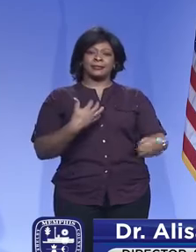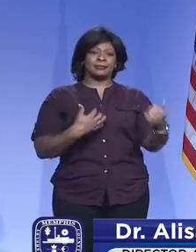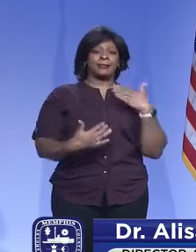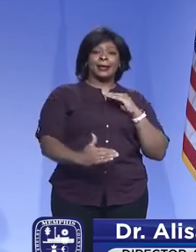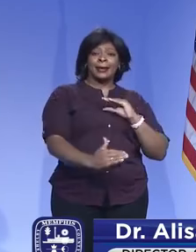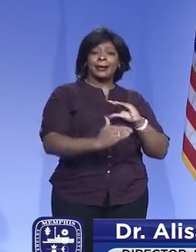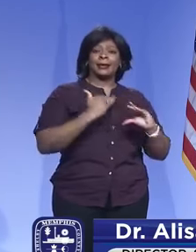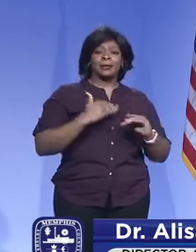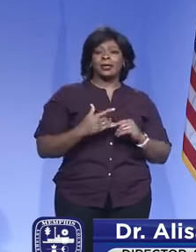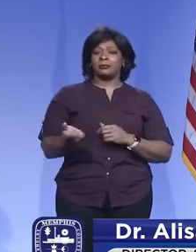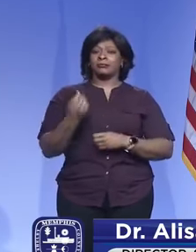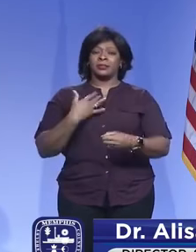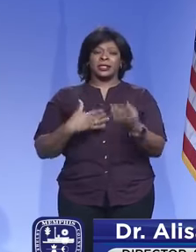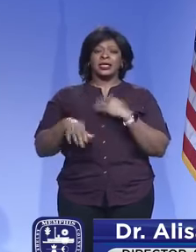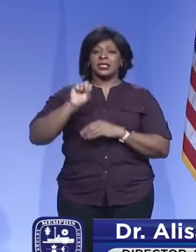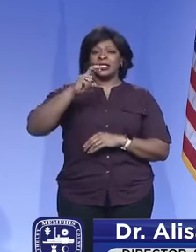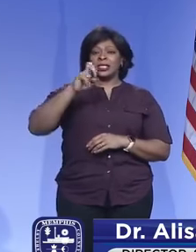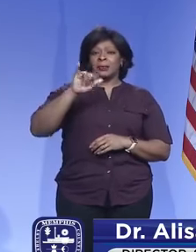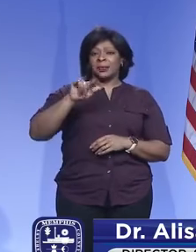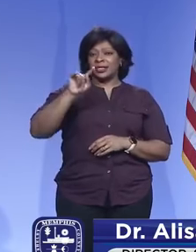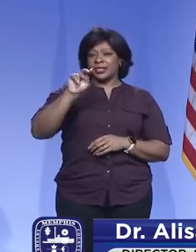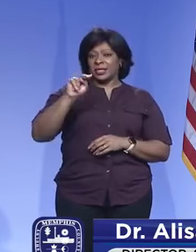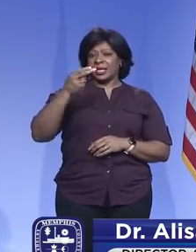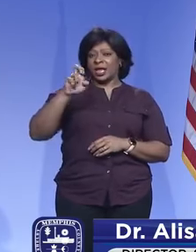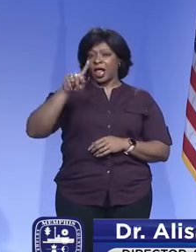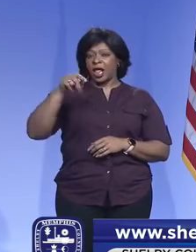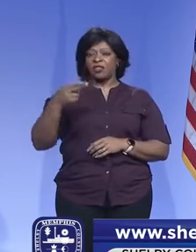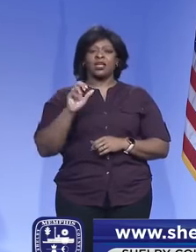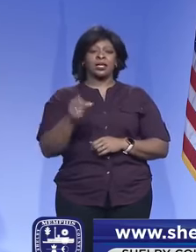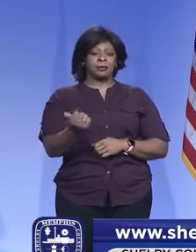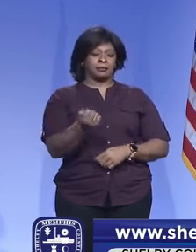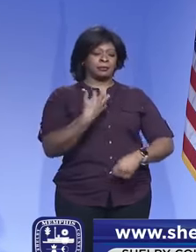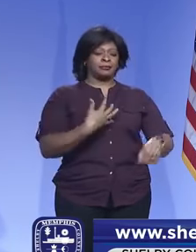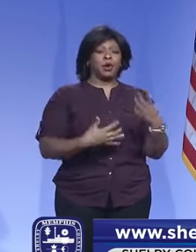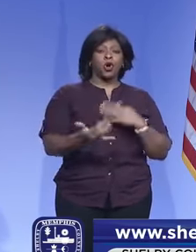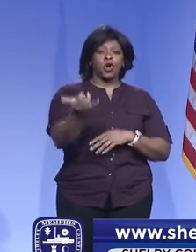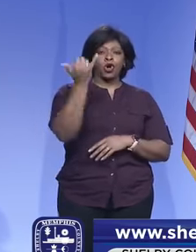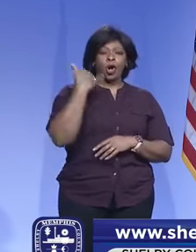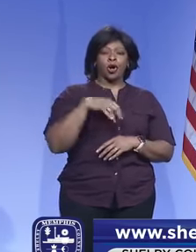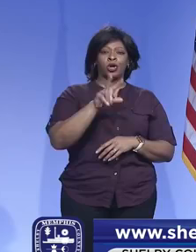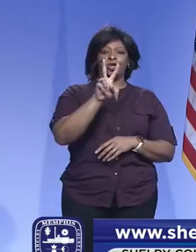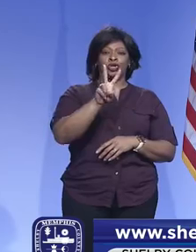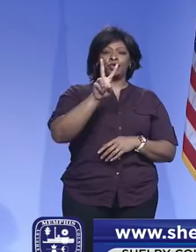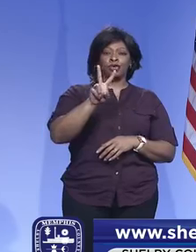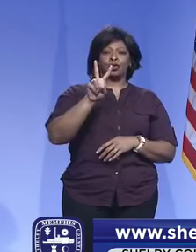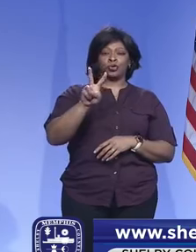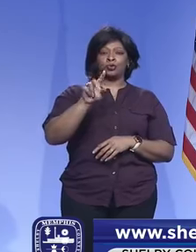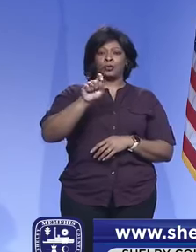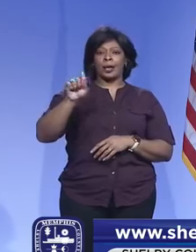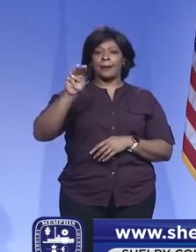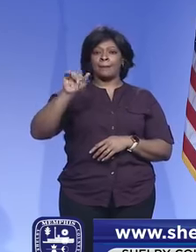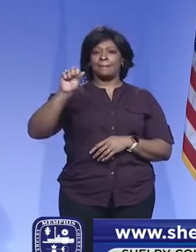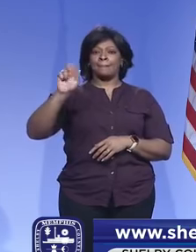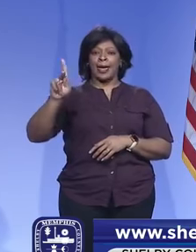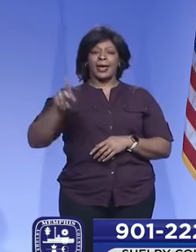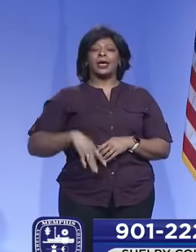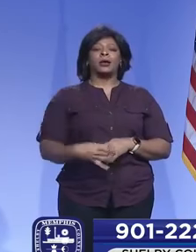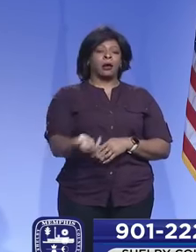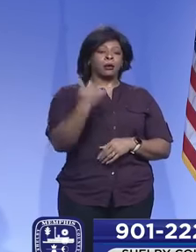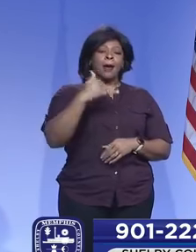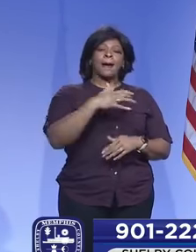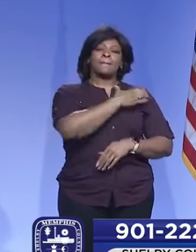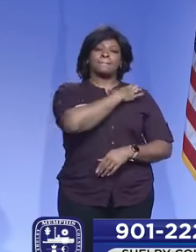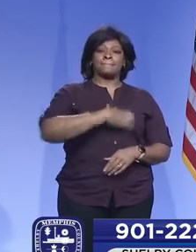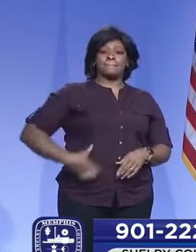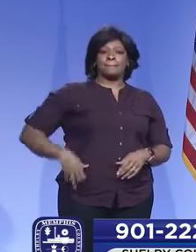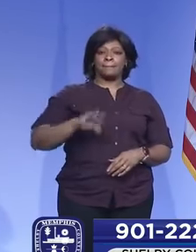via email at Shelby TN Health, but they also can call us at 222-MASK. They can call the Mayor's Action